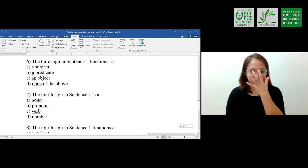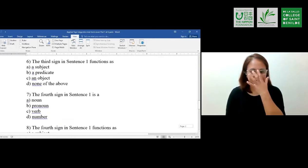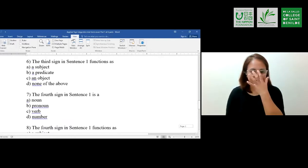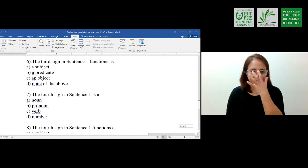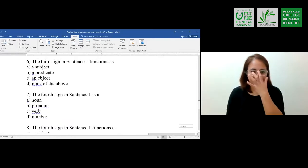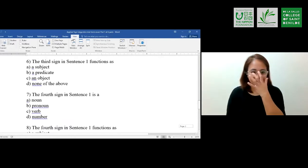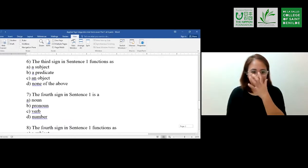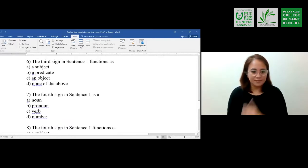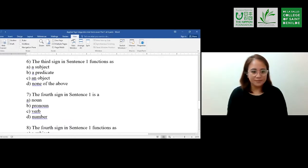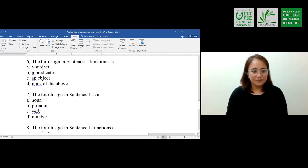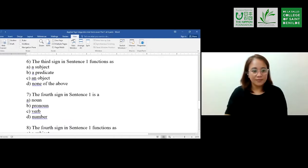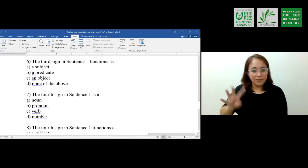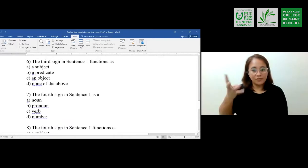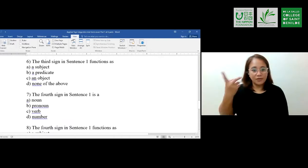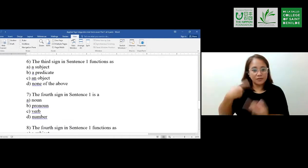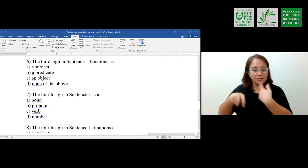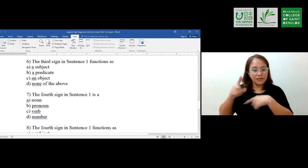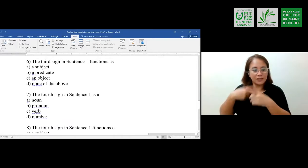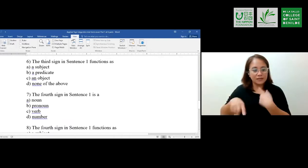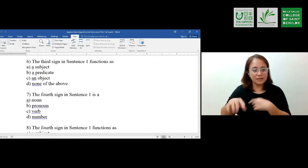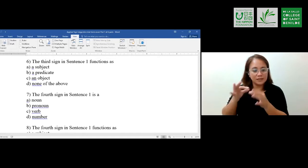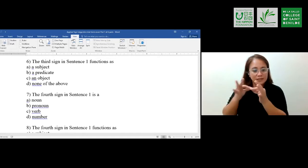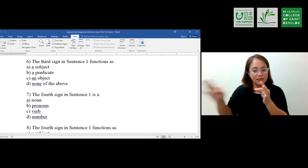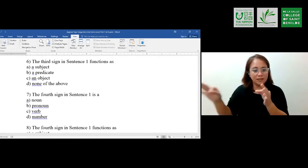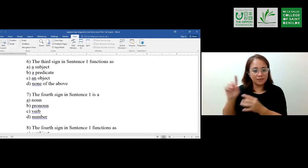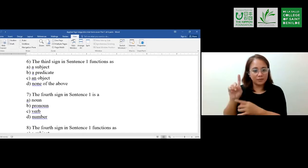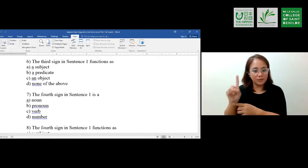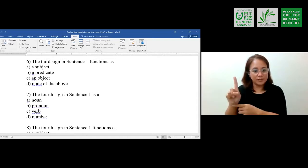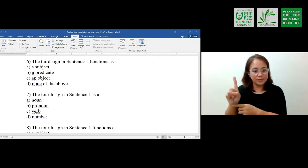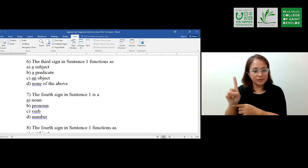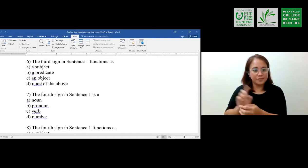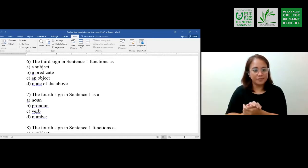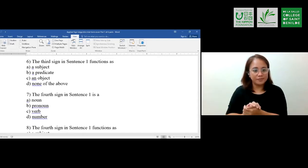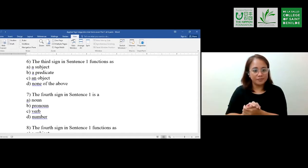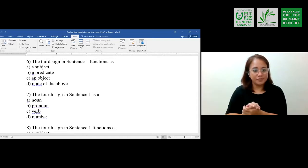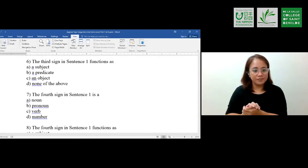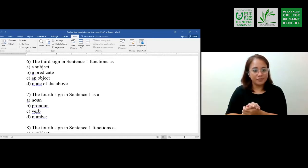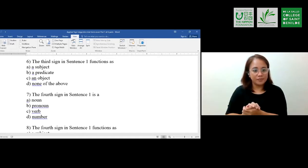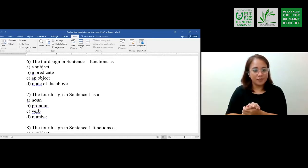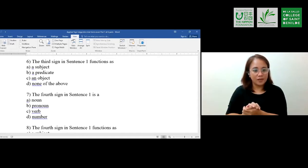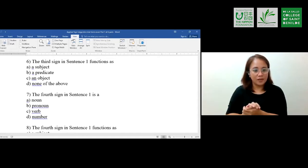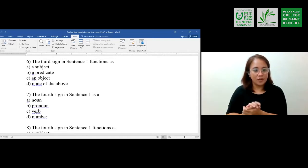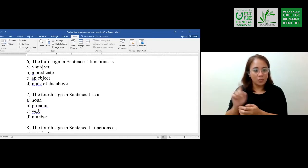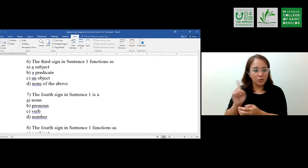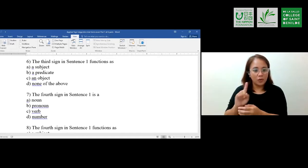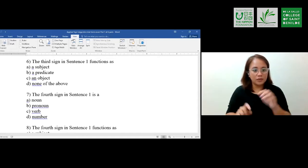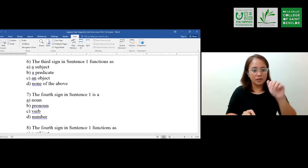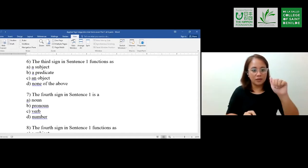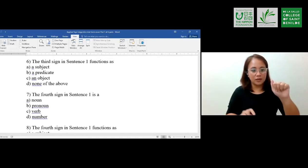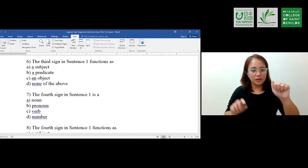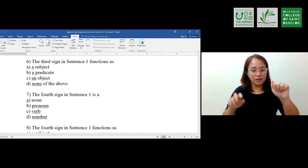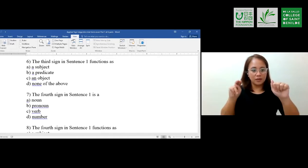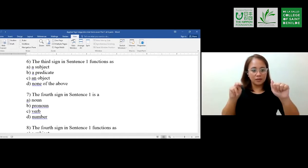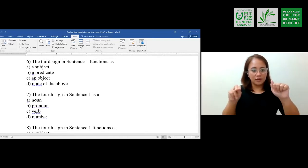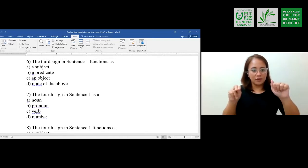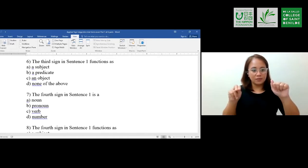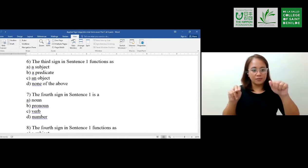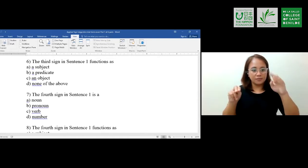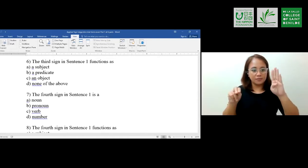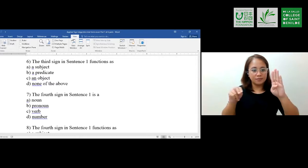Fourth sign in sentence 1 is a noun, B, a pronoun, C,